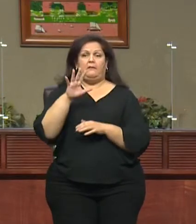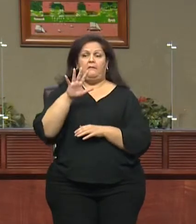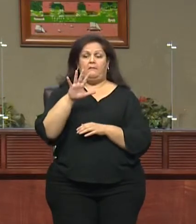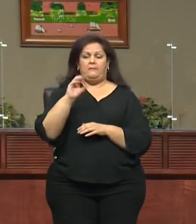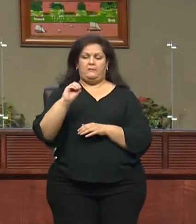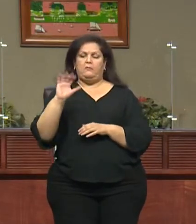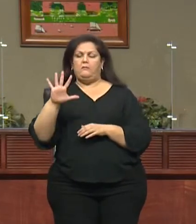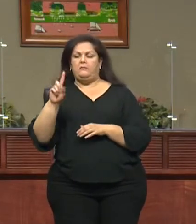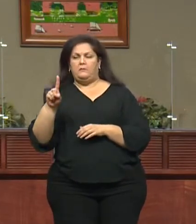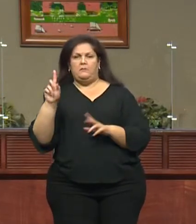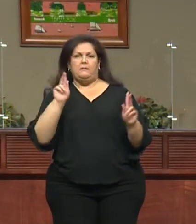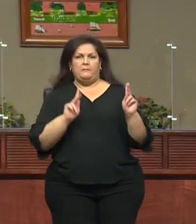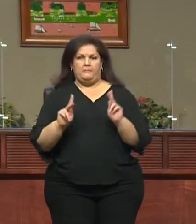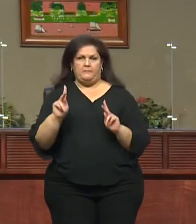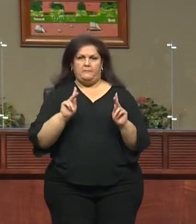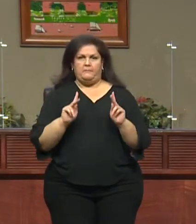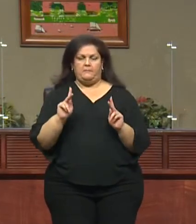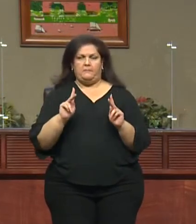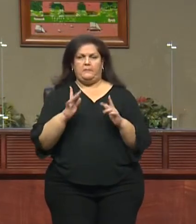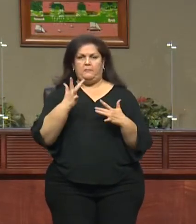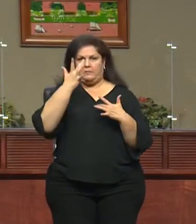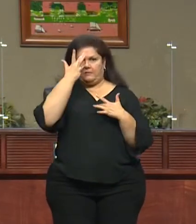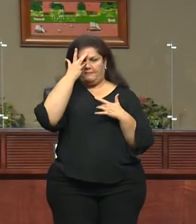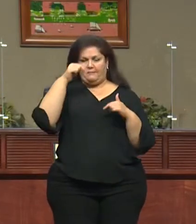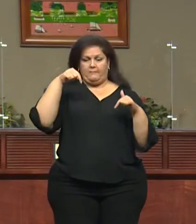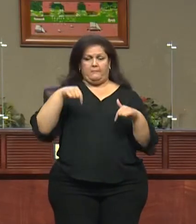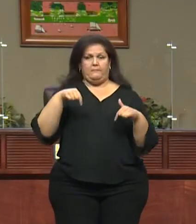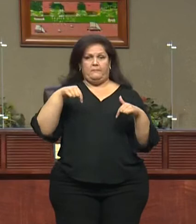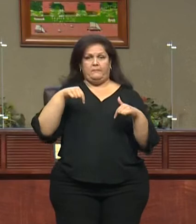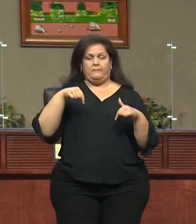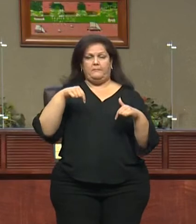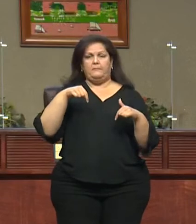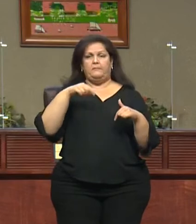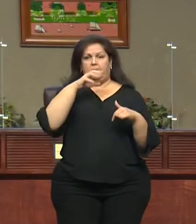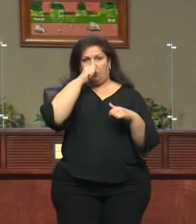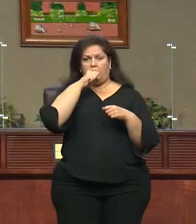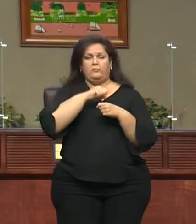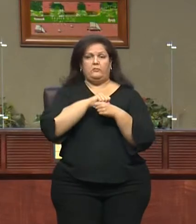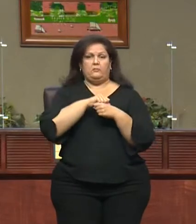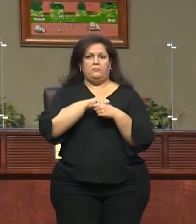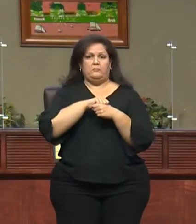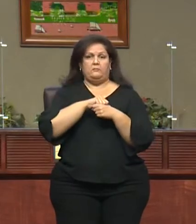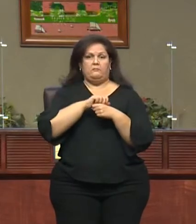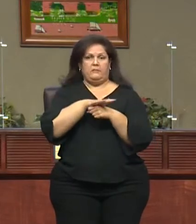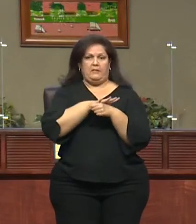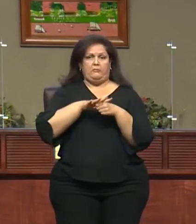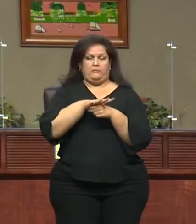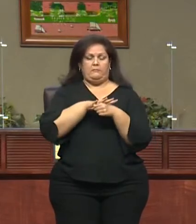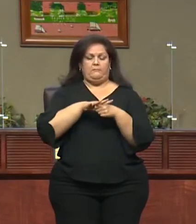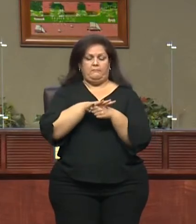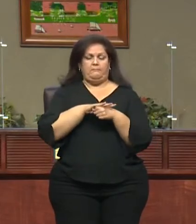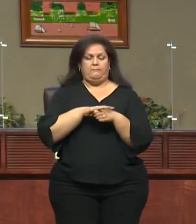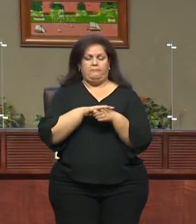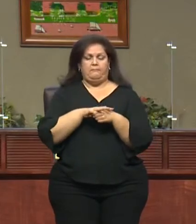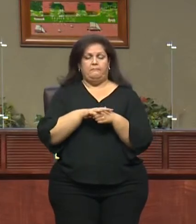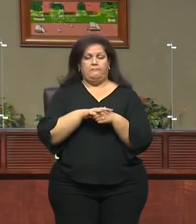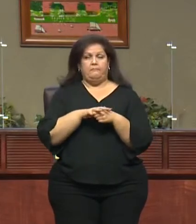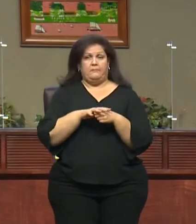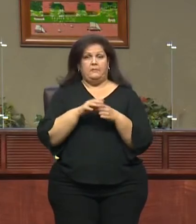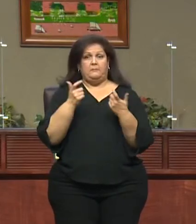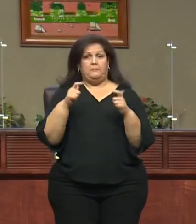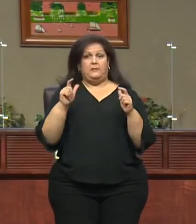143,051 COVID-19 cases reported in Orange County. That's a significant